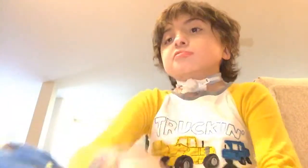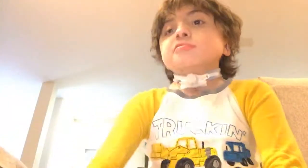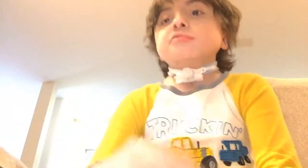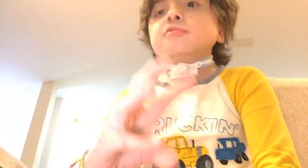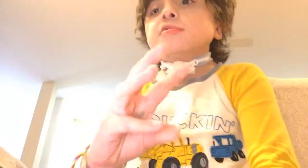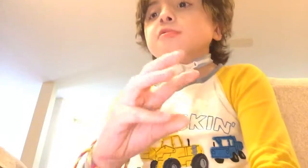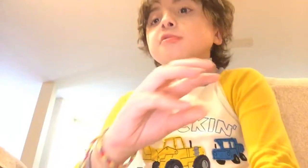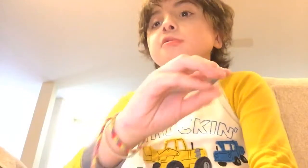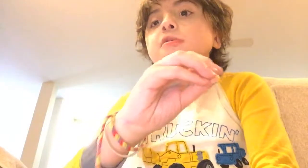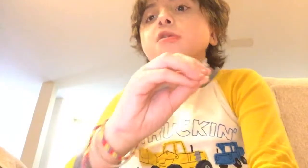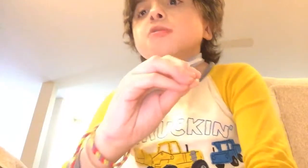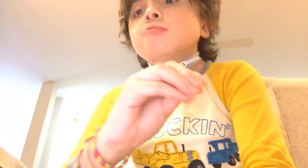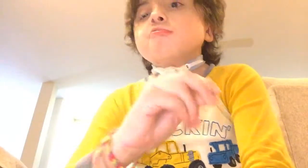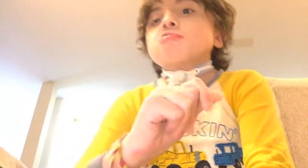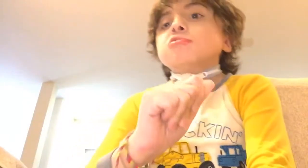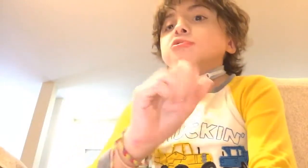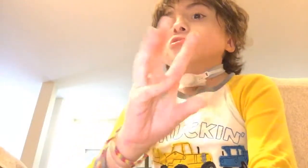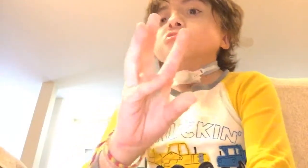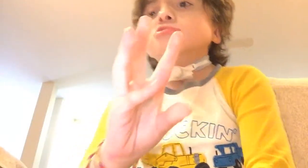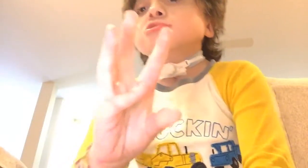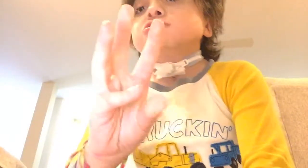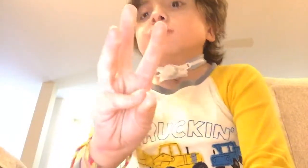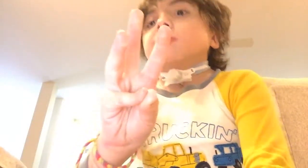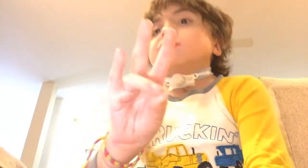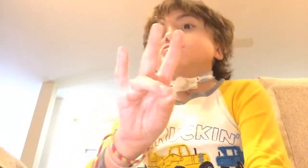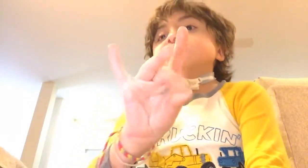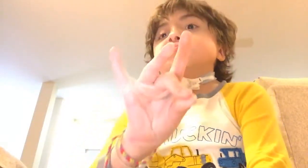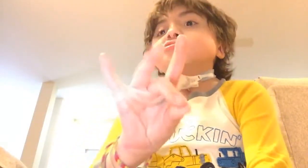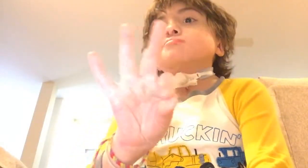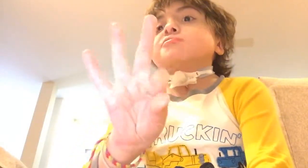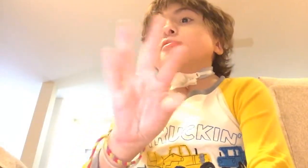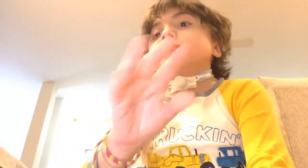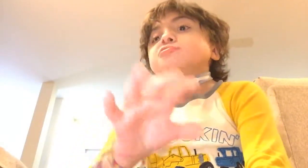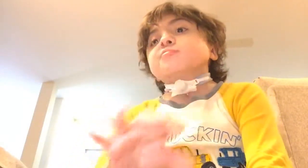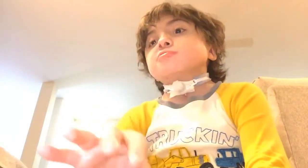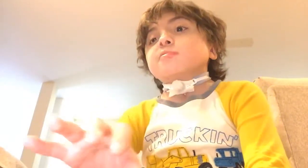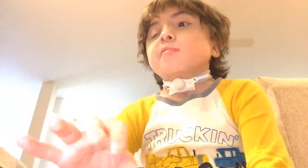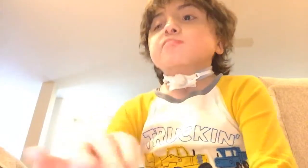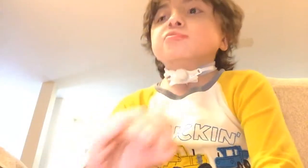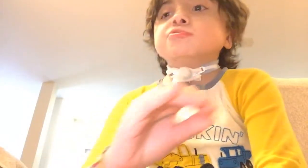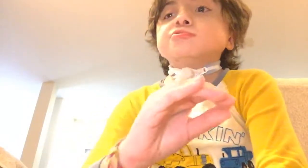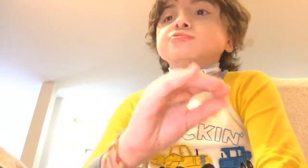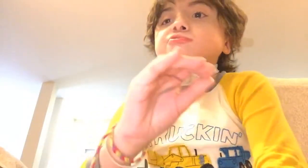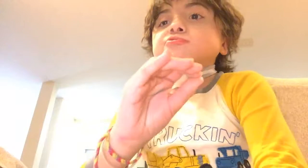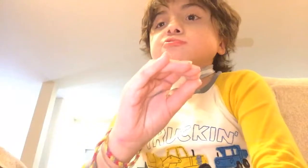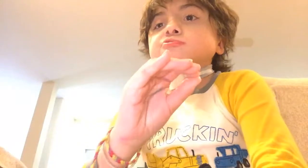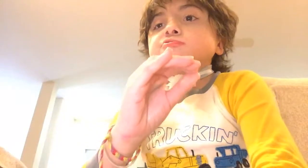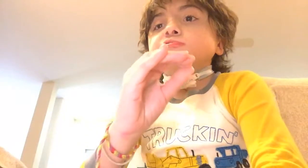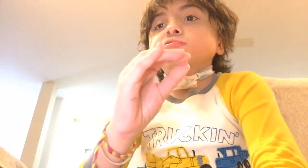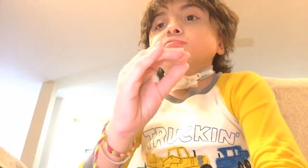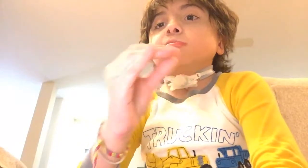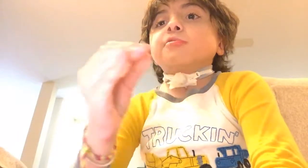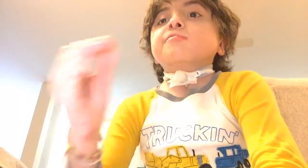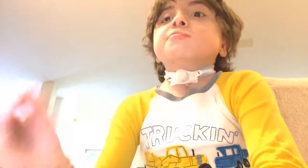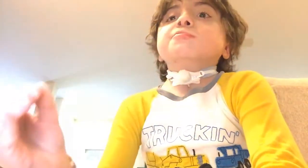so like there's 6 years, I usually like to remember more, but